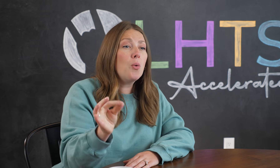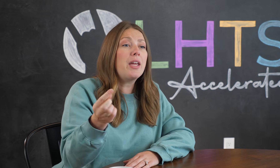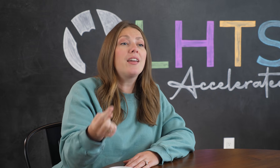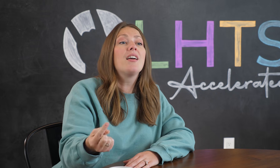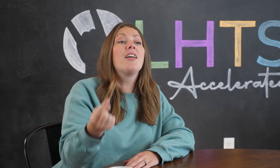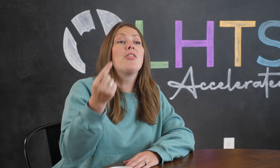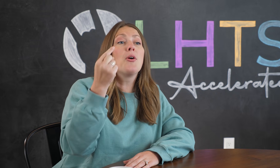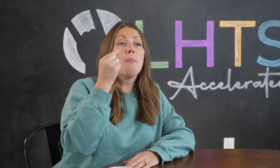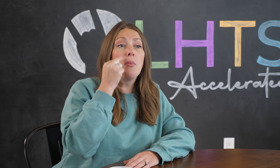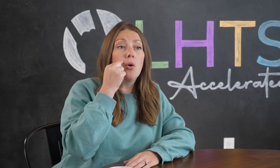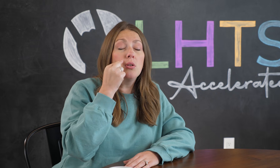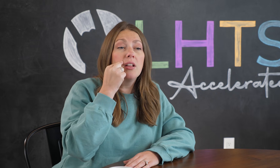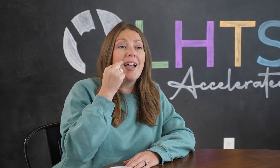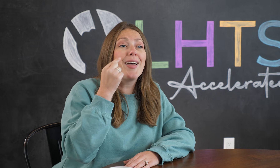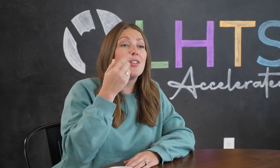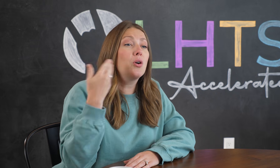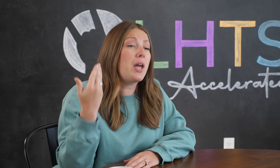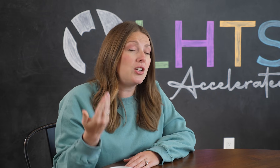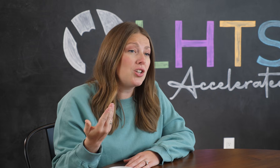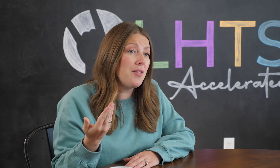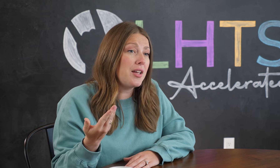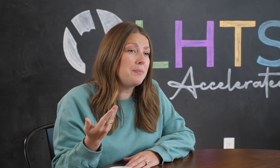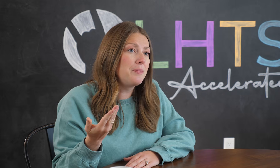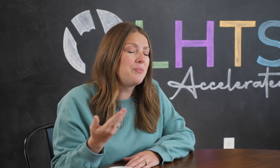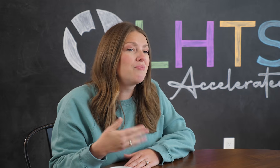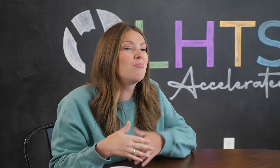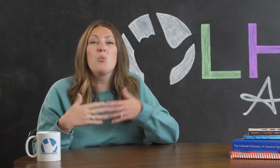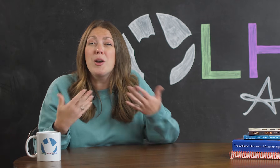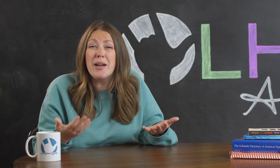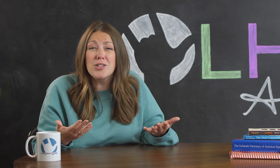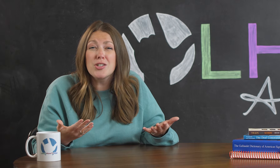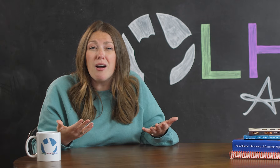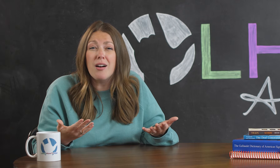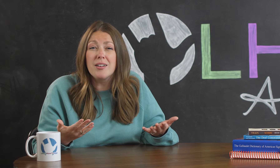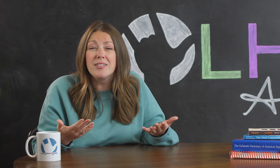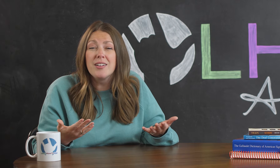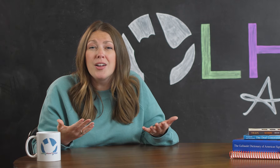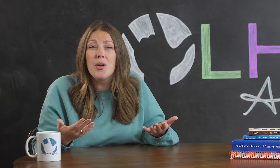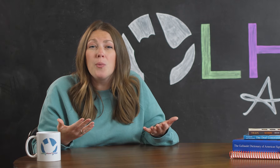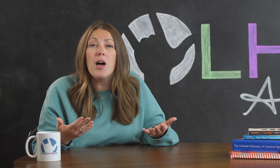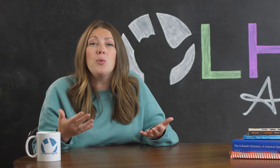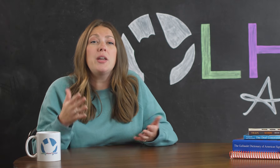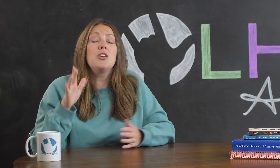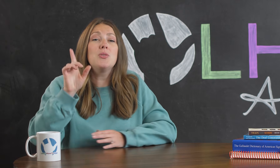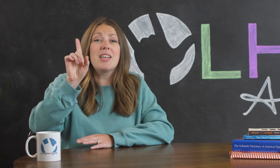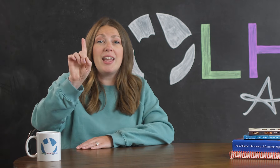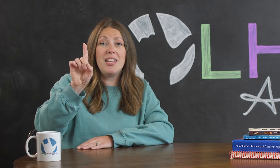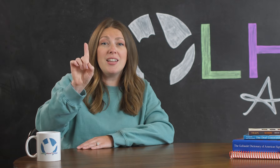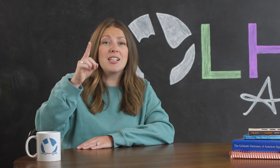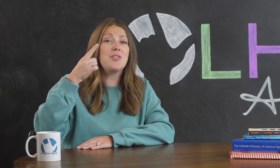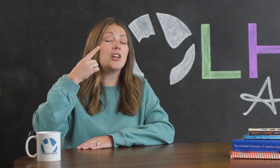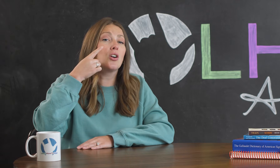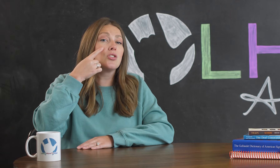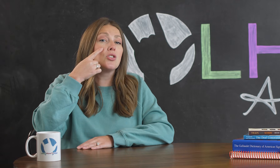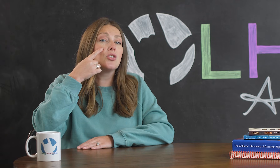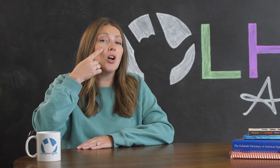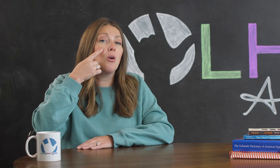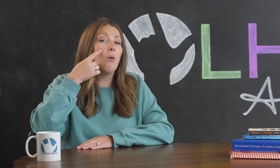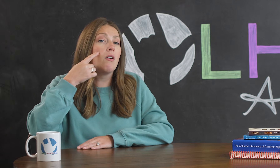showing the mole and the location of it. What about a scar? Well, we can use that index finger to show